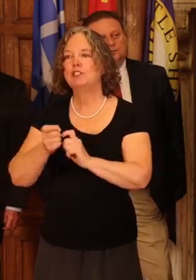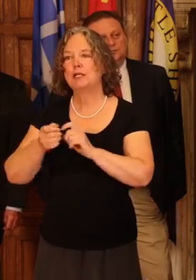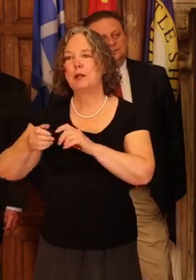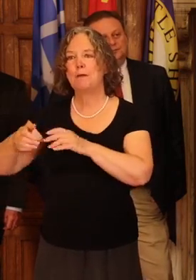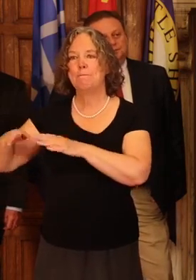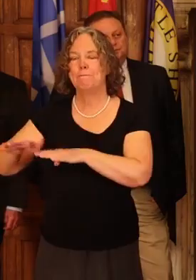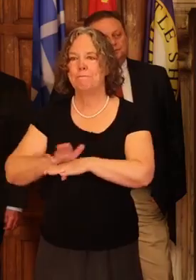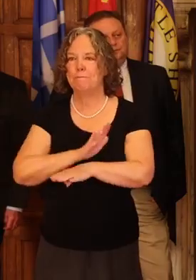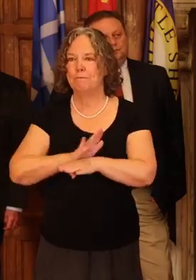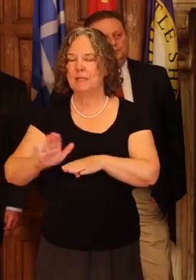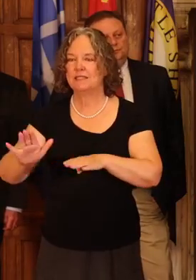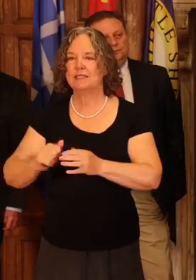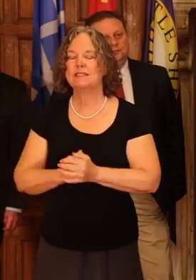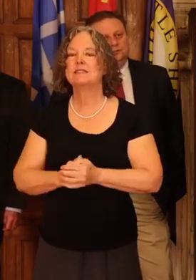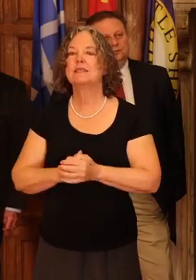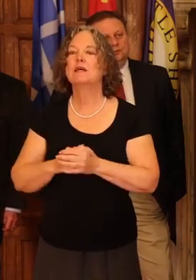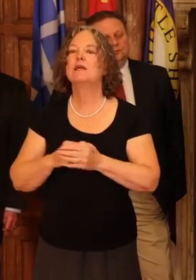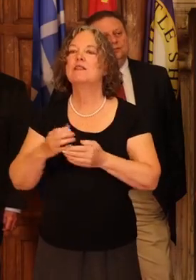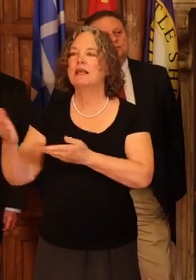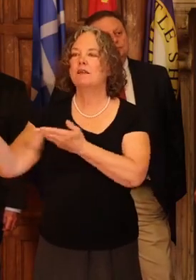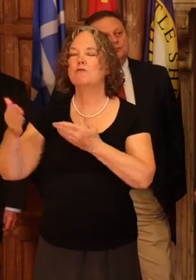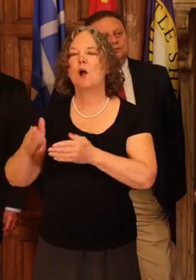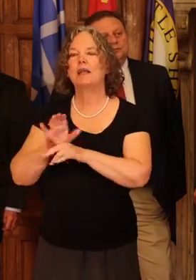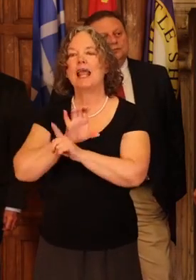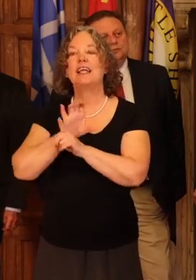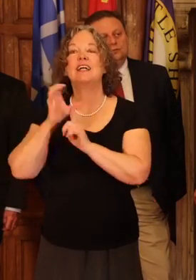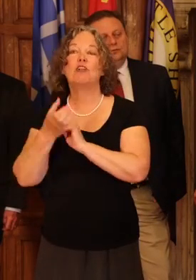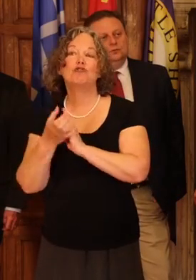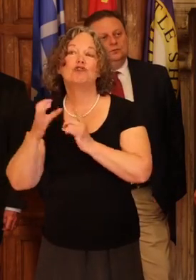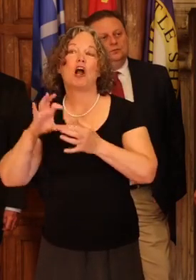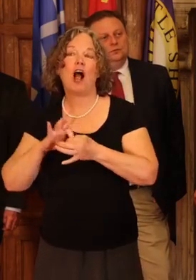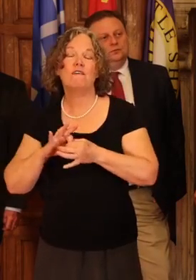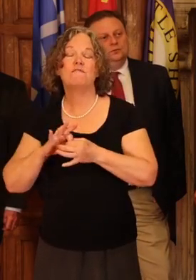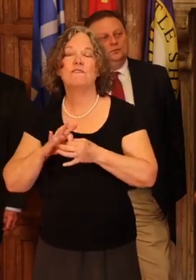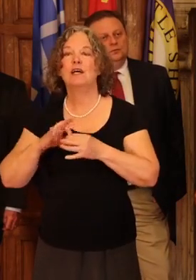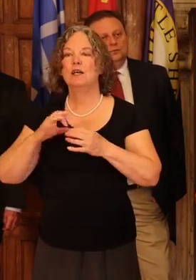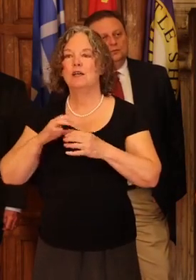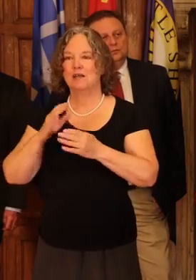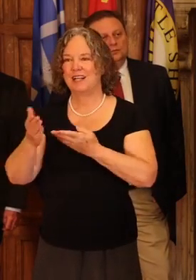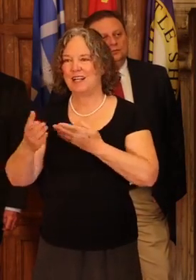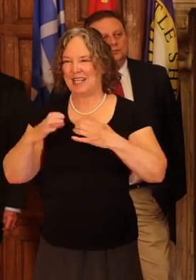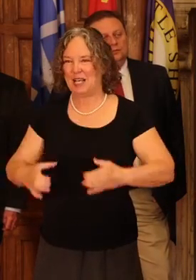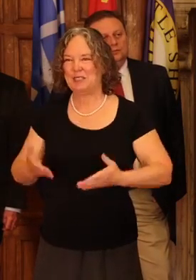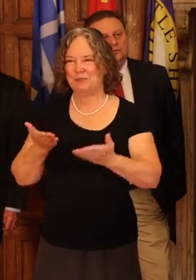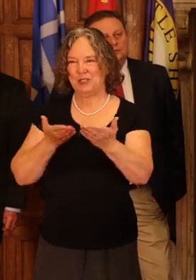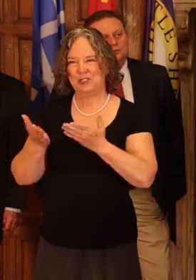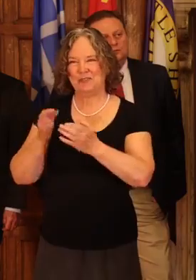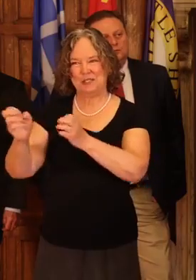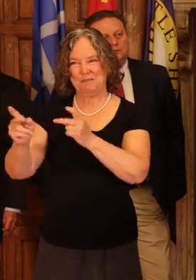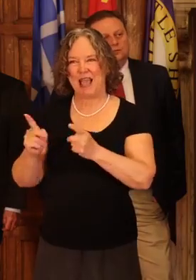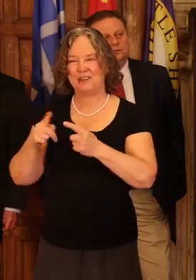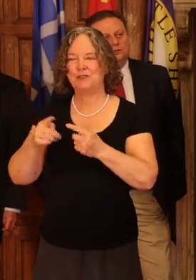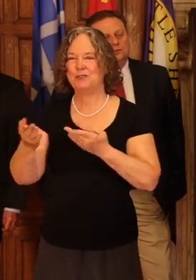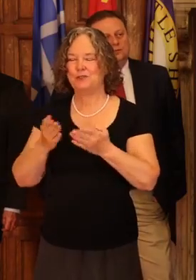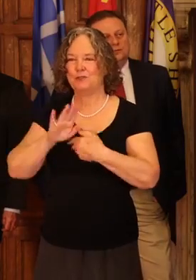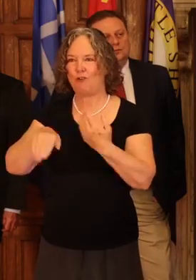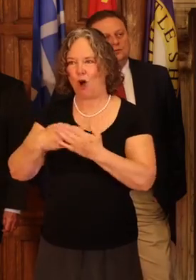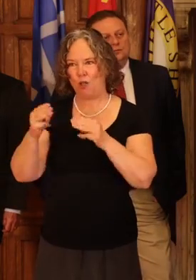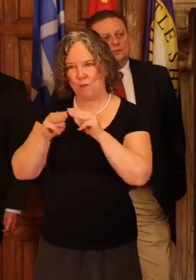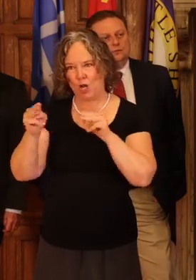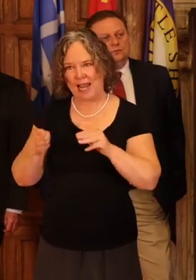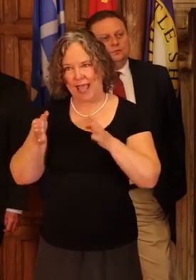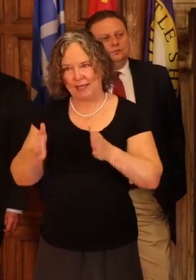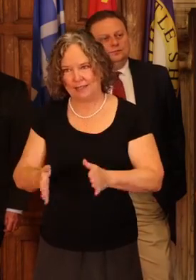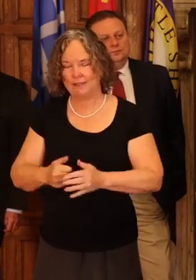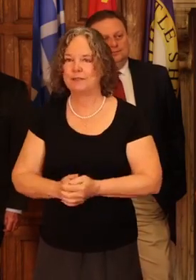increasing accountability, and bringing a culture of customer service back to better serve all Montanans. I could